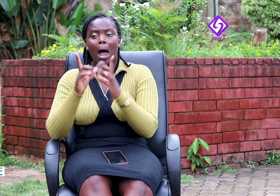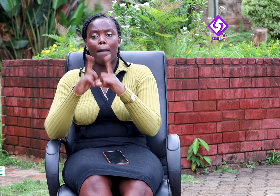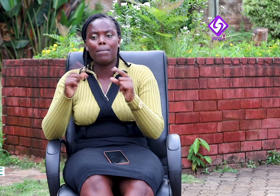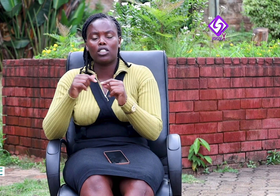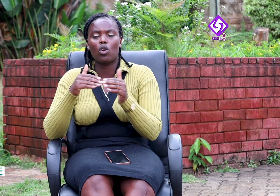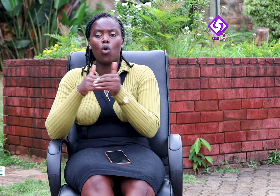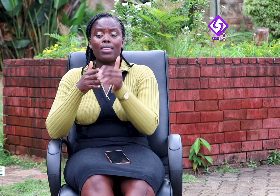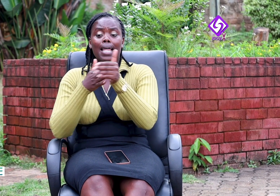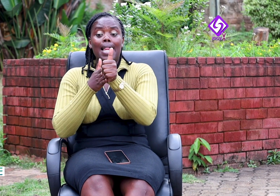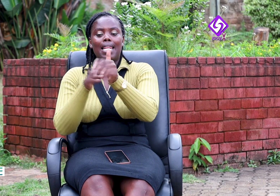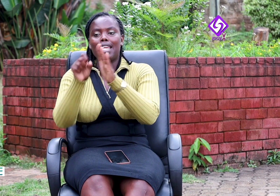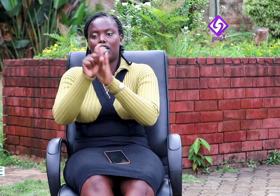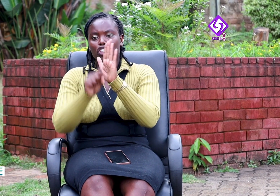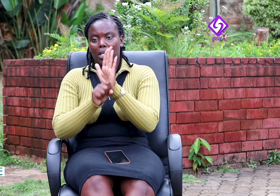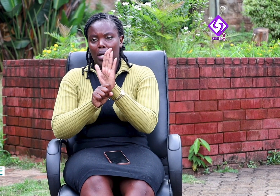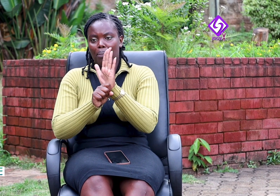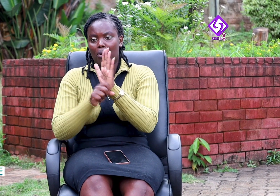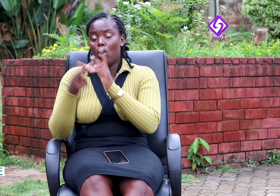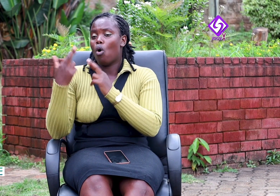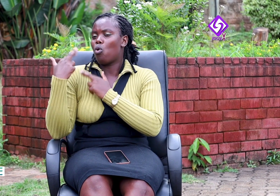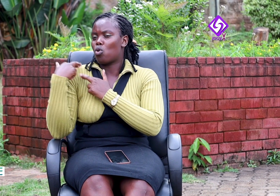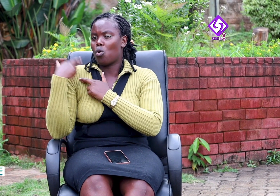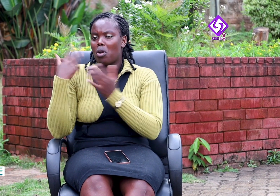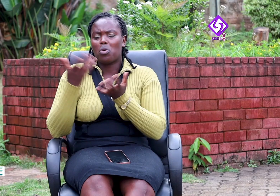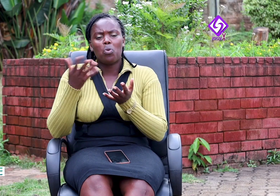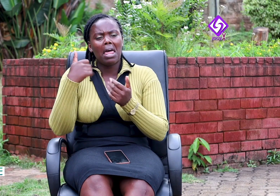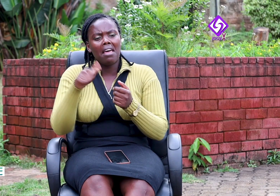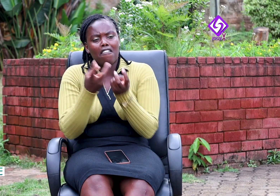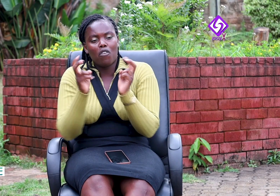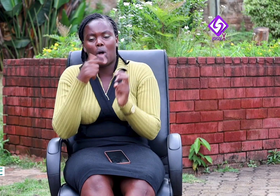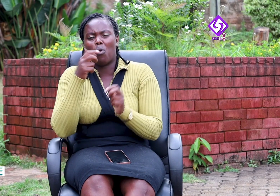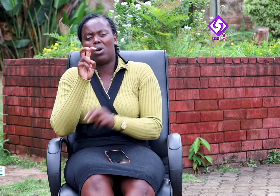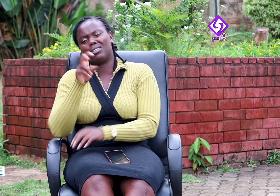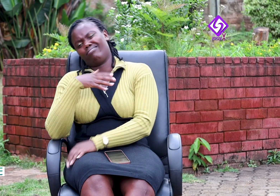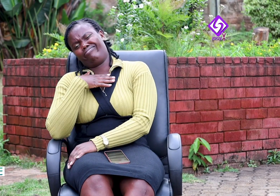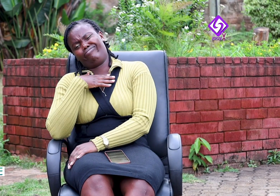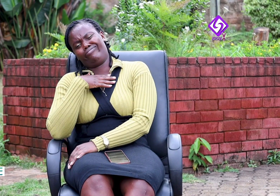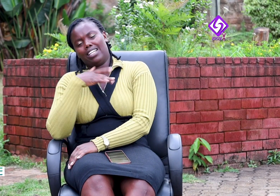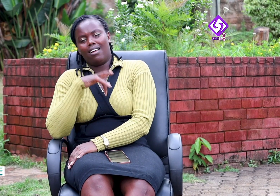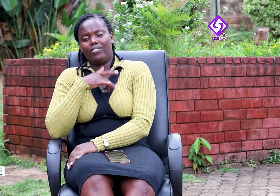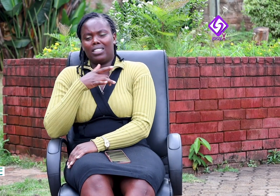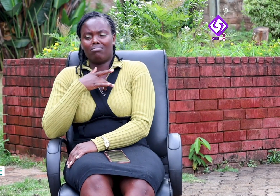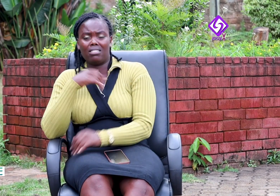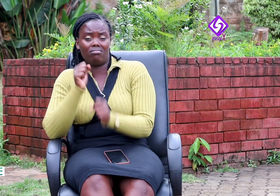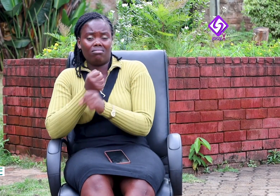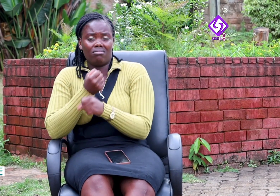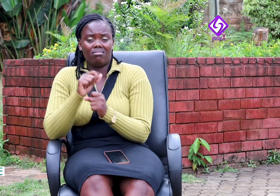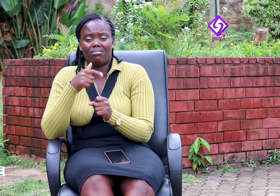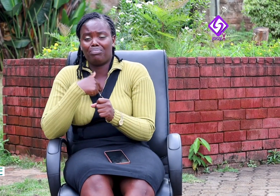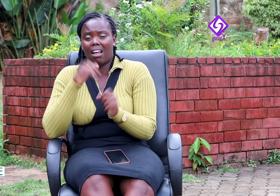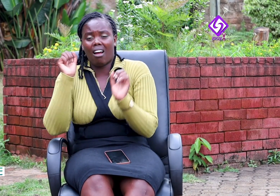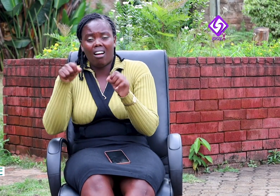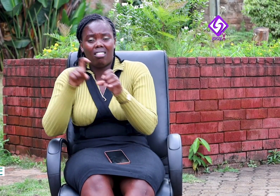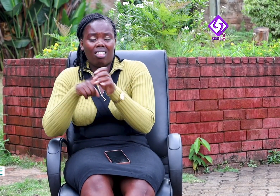most of the women and girls, especially on the leadership roles, where everyone who will look at the girls will